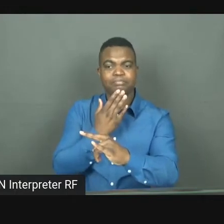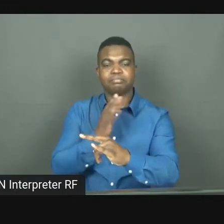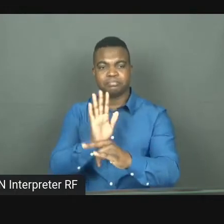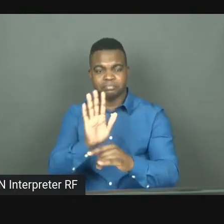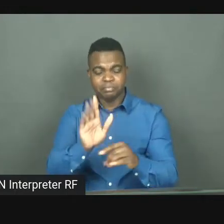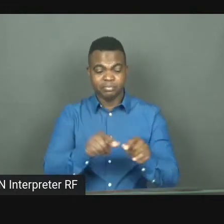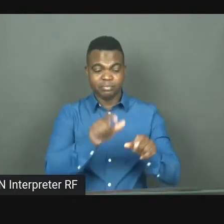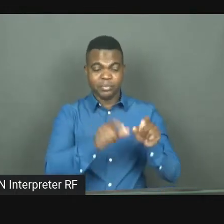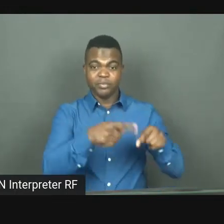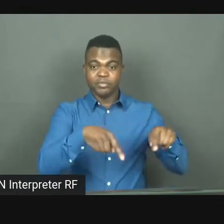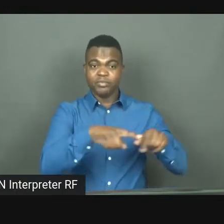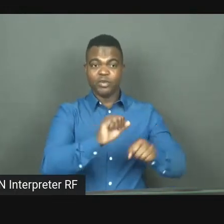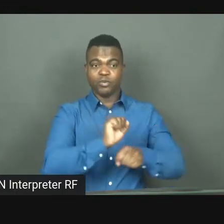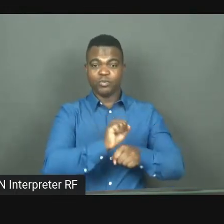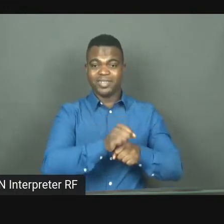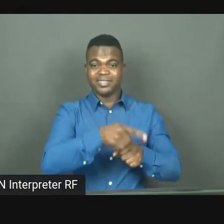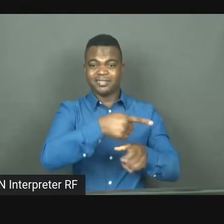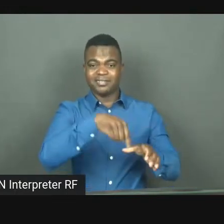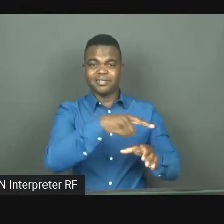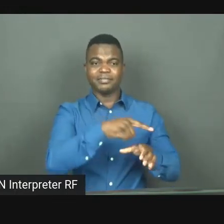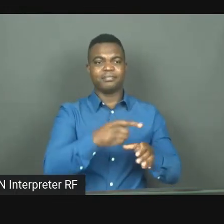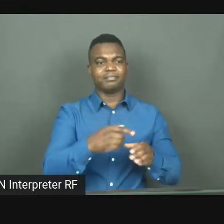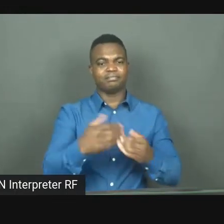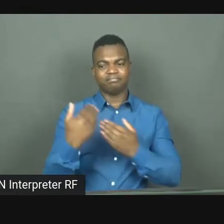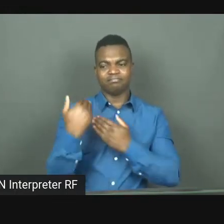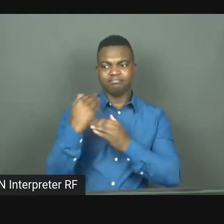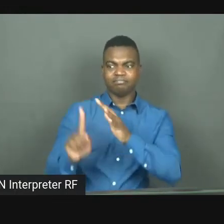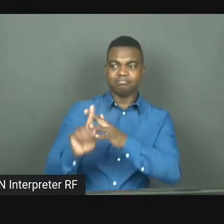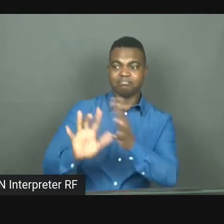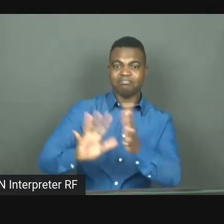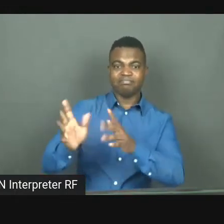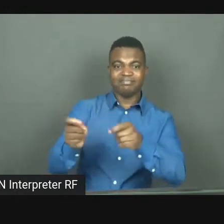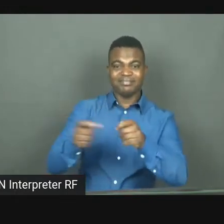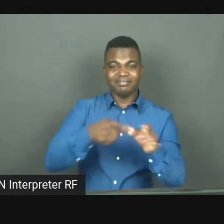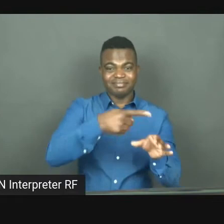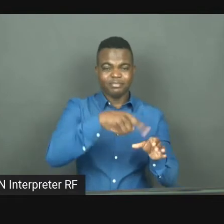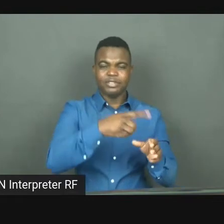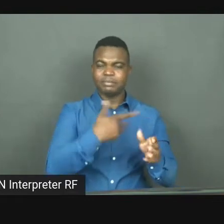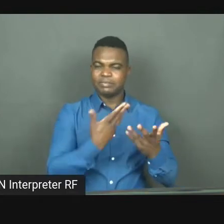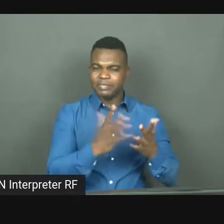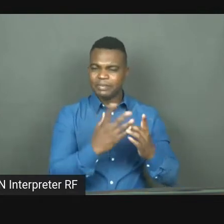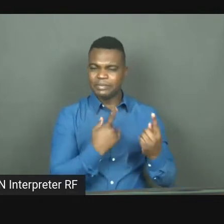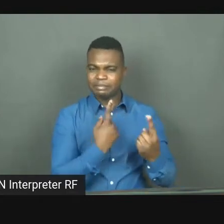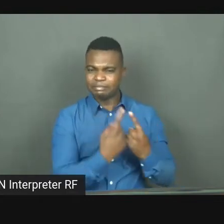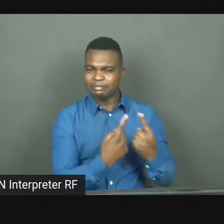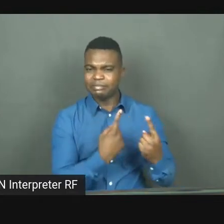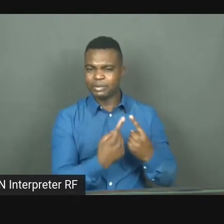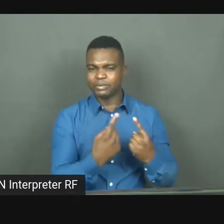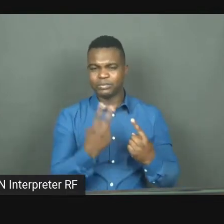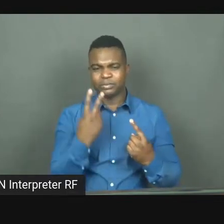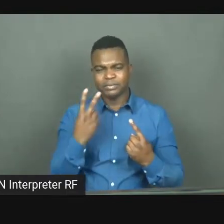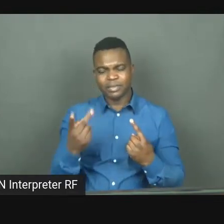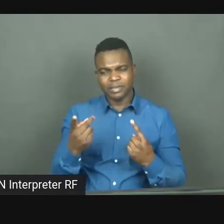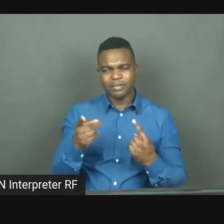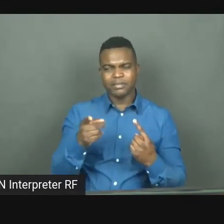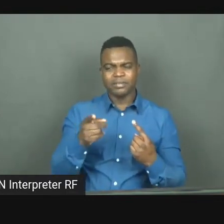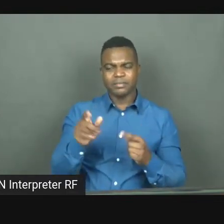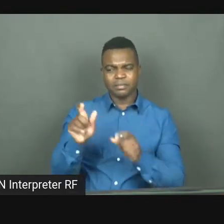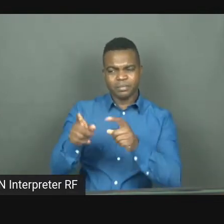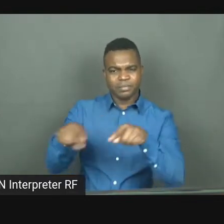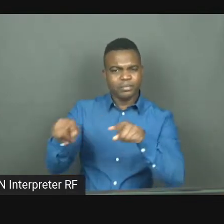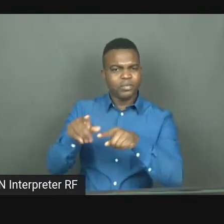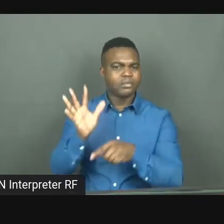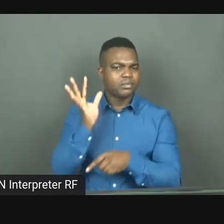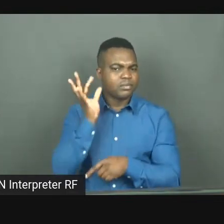then how can it help us to achieve the goal of participation of the people we are